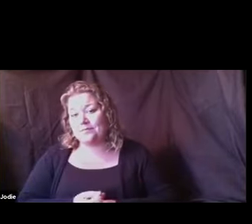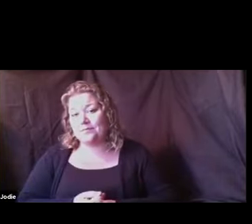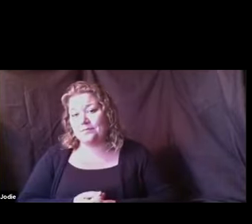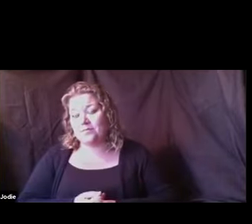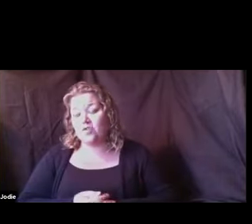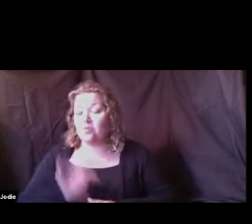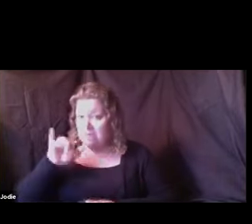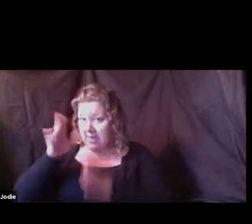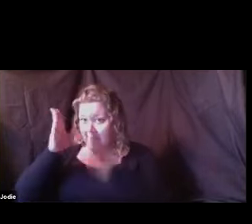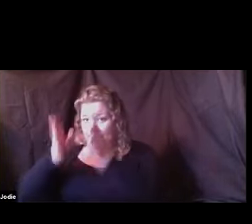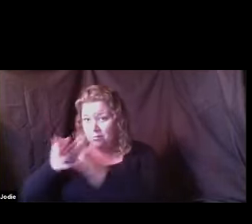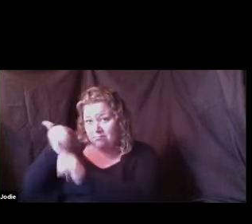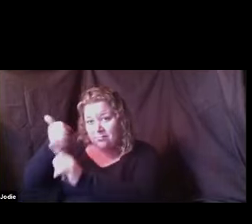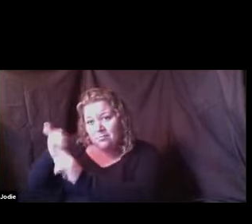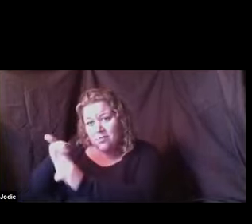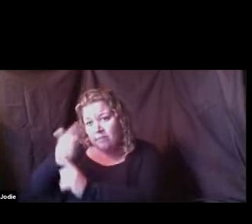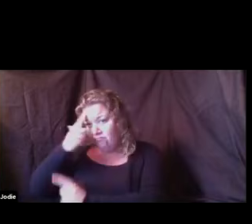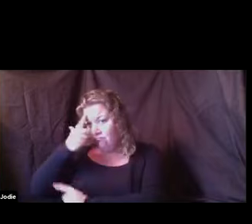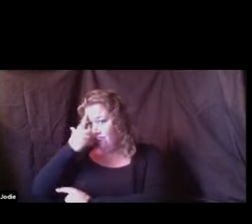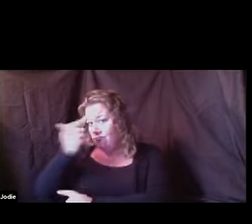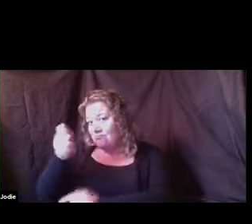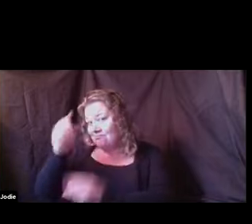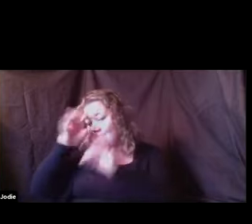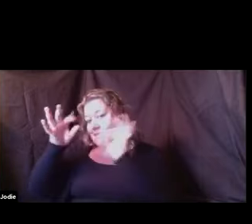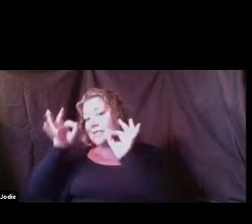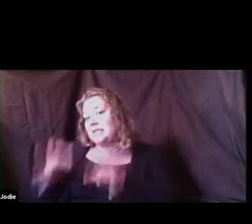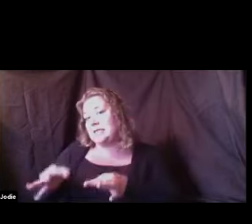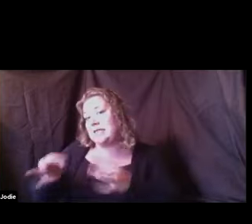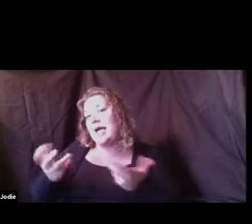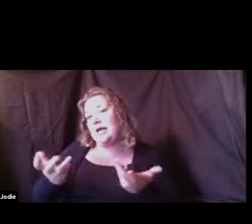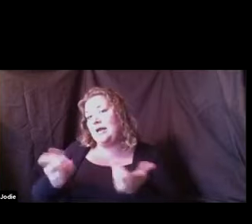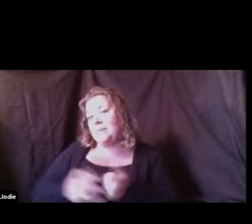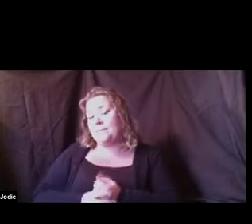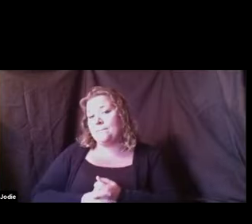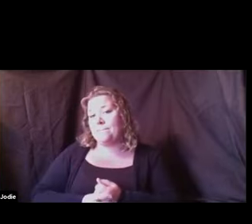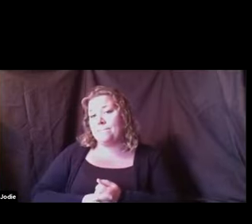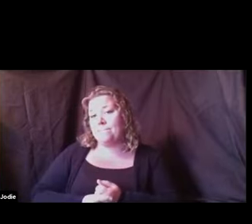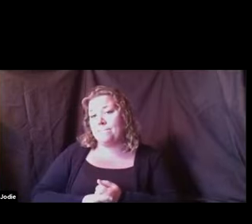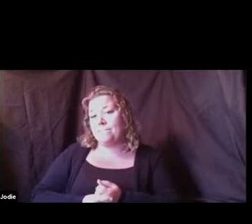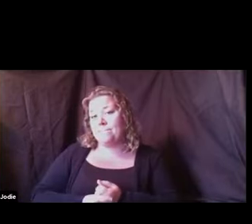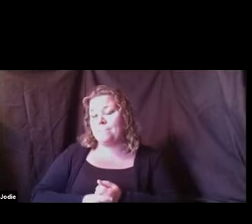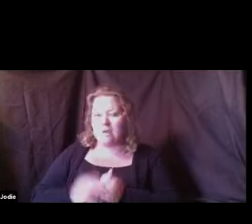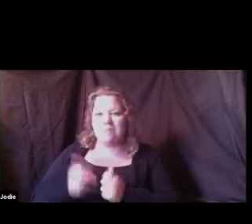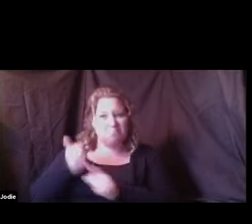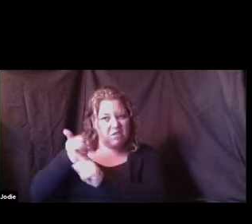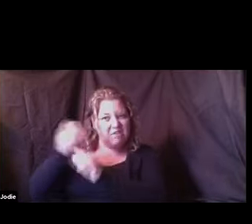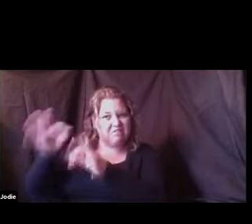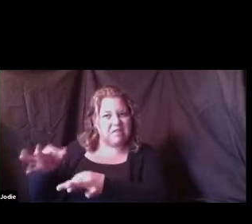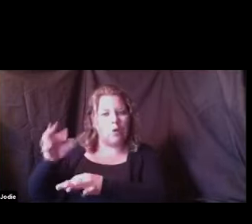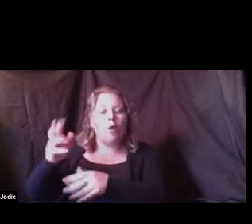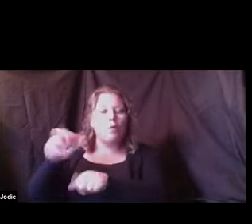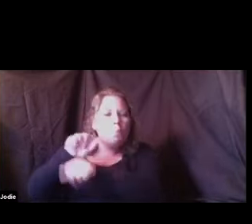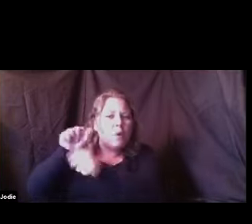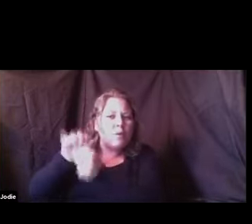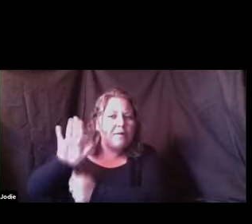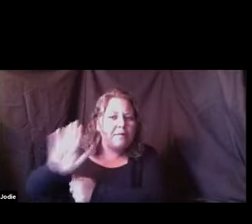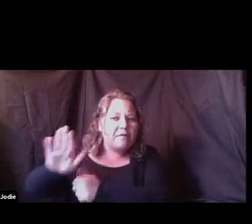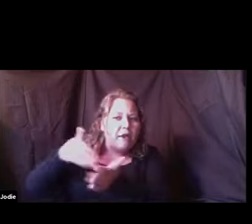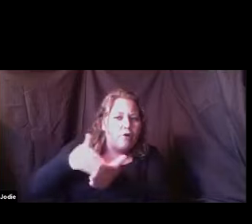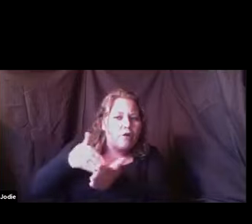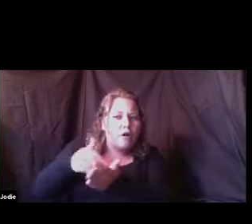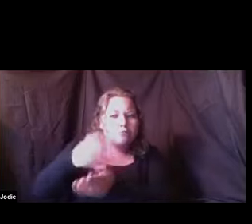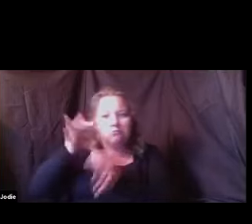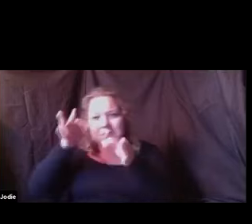choice on their own or in conjunction with their physician that it is not the best idea yet for them to be out and